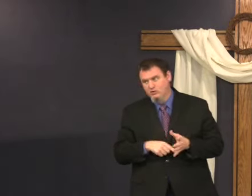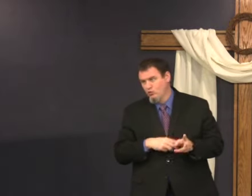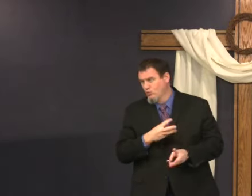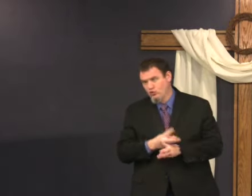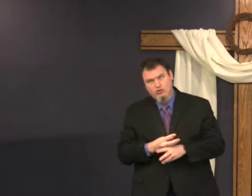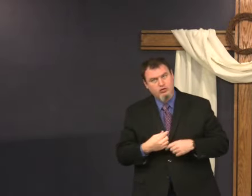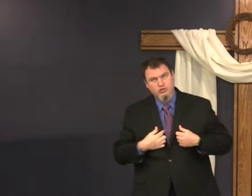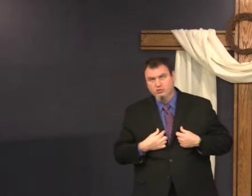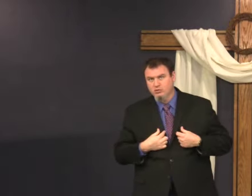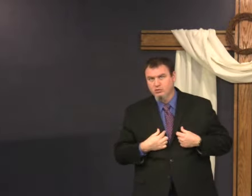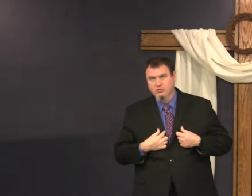of this world.